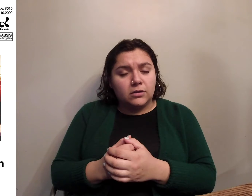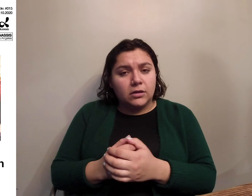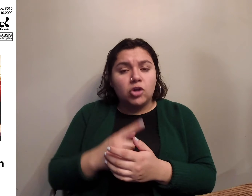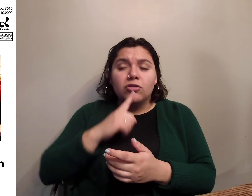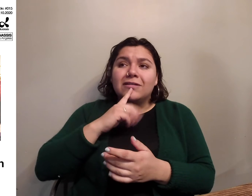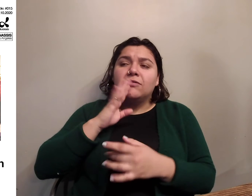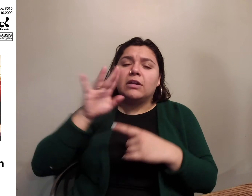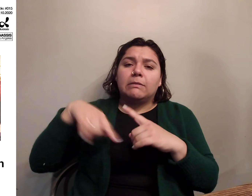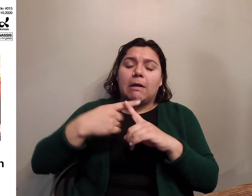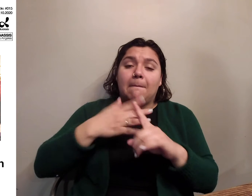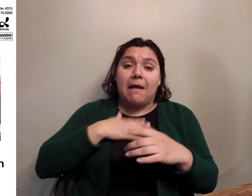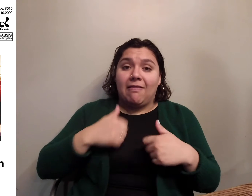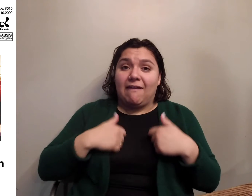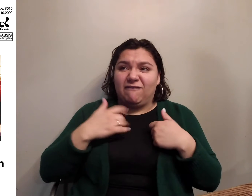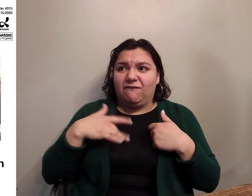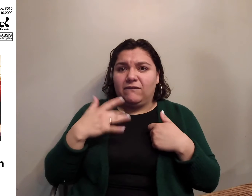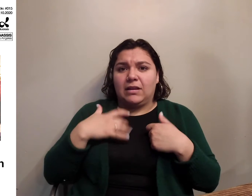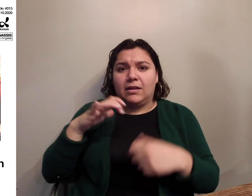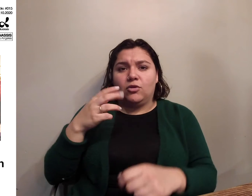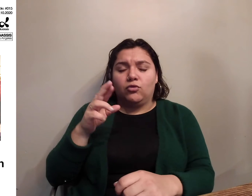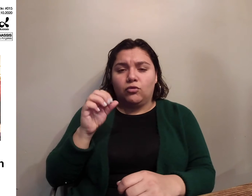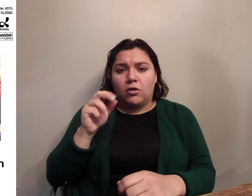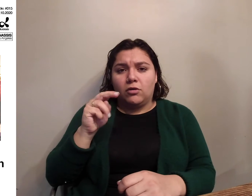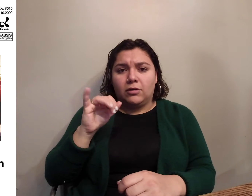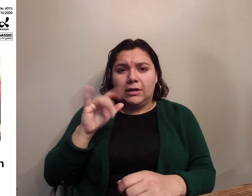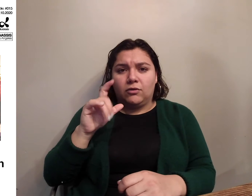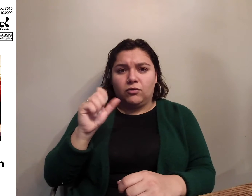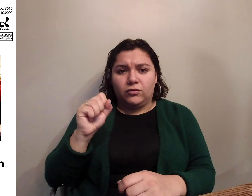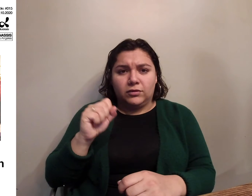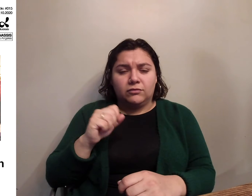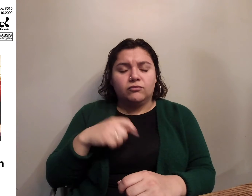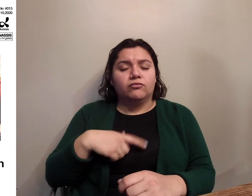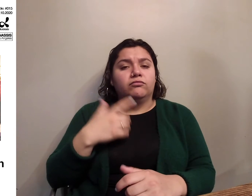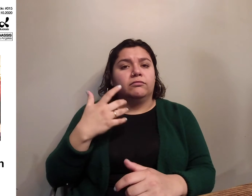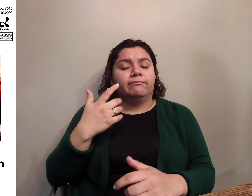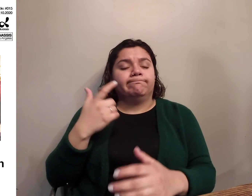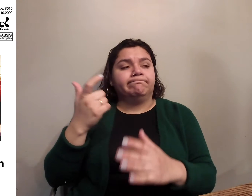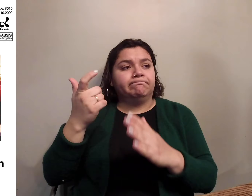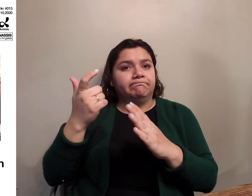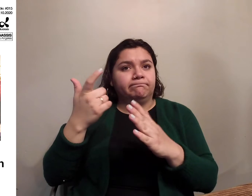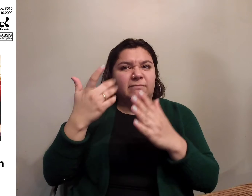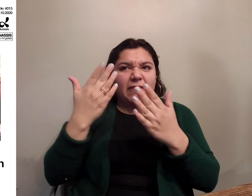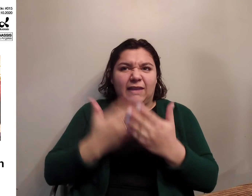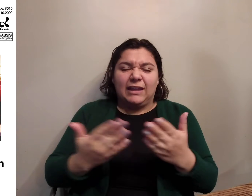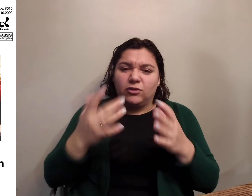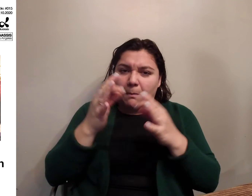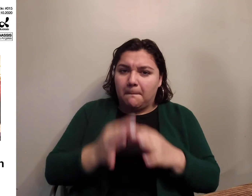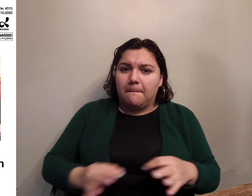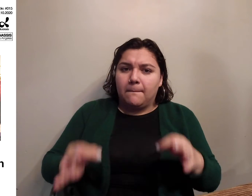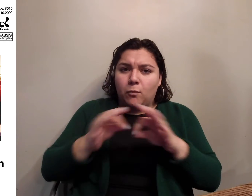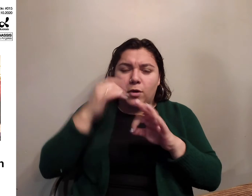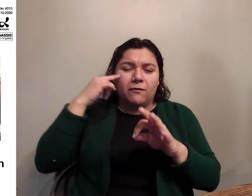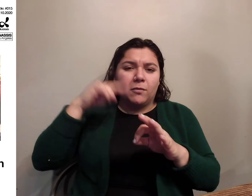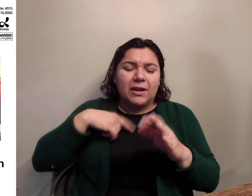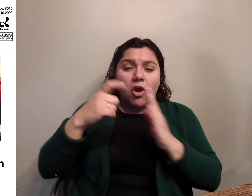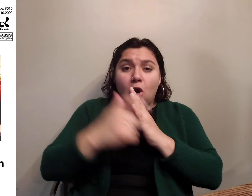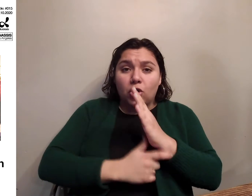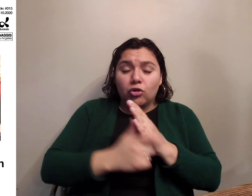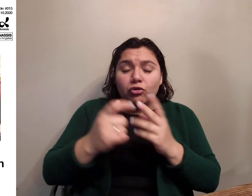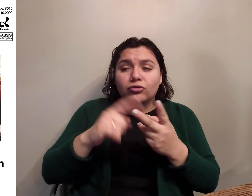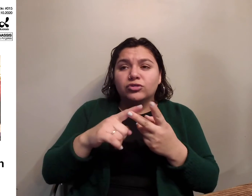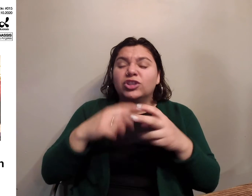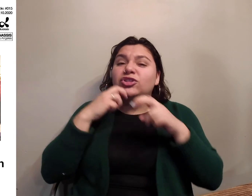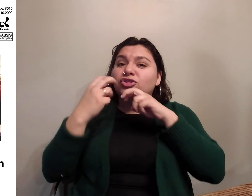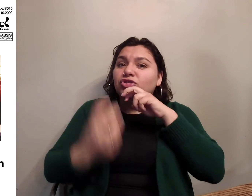my life, certainly. Artists who were important to me, shocking events in our shared